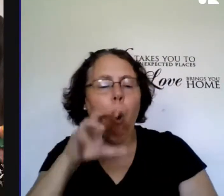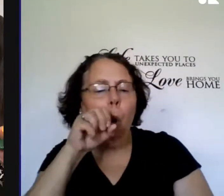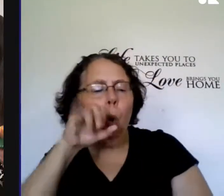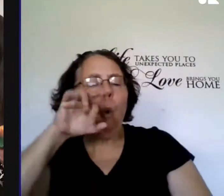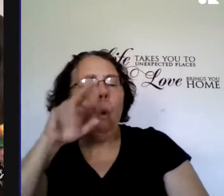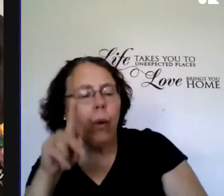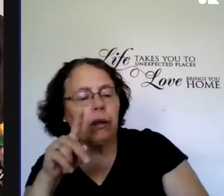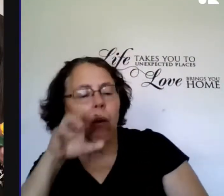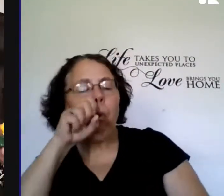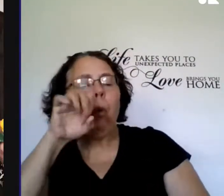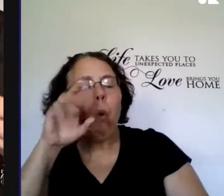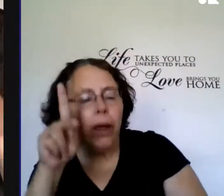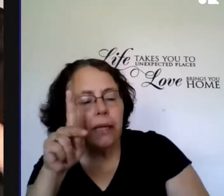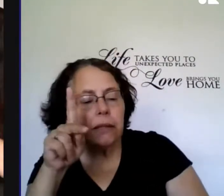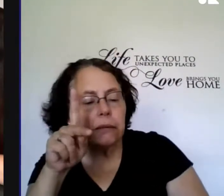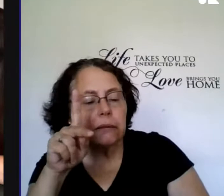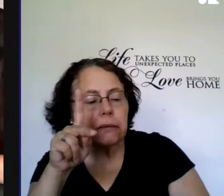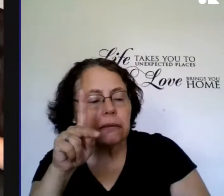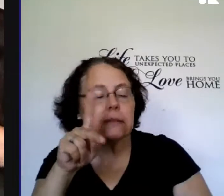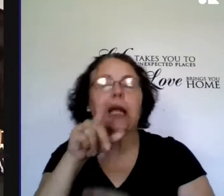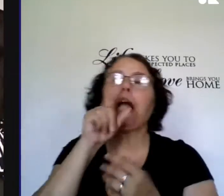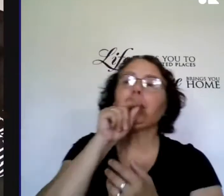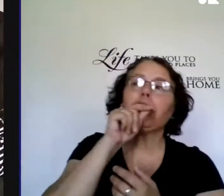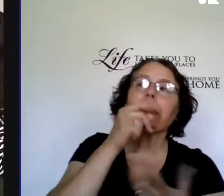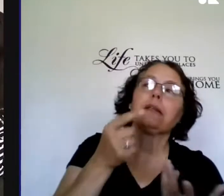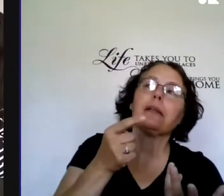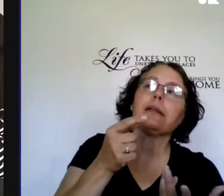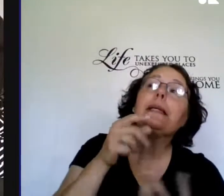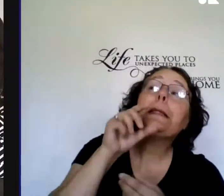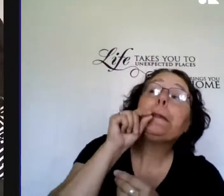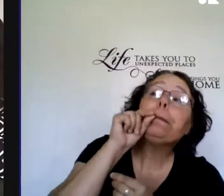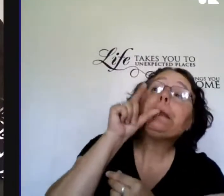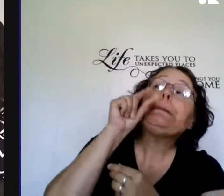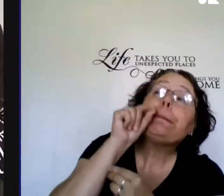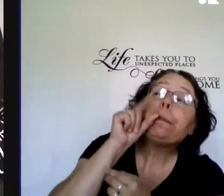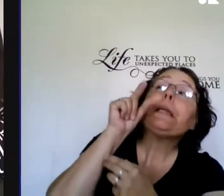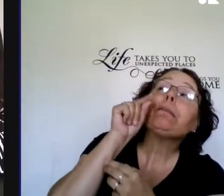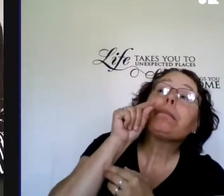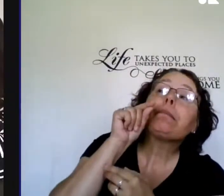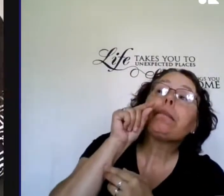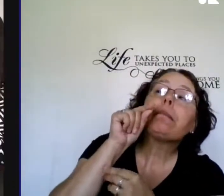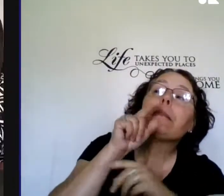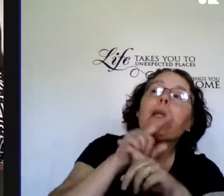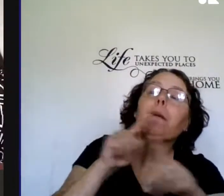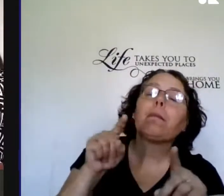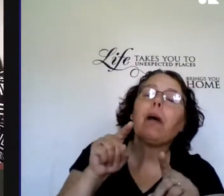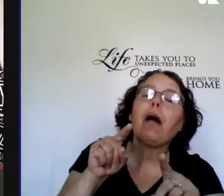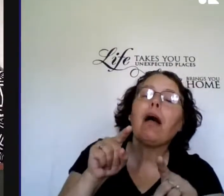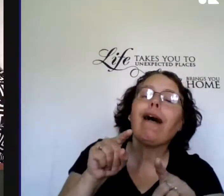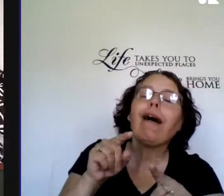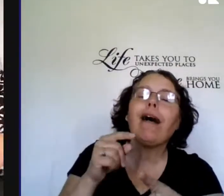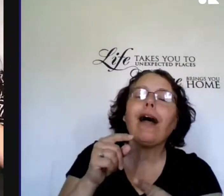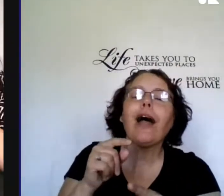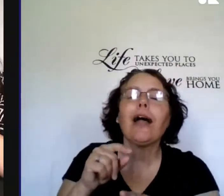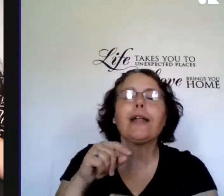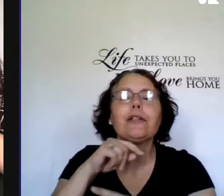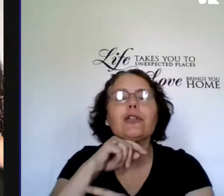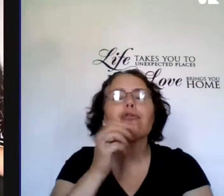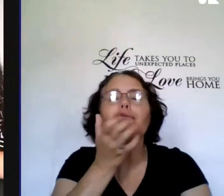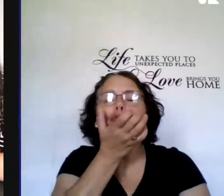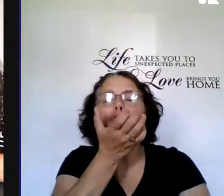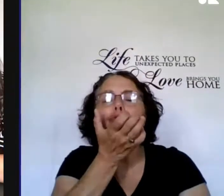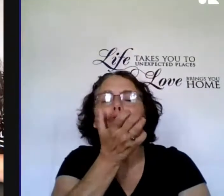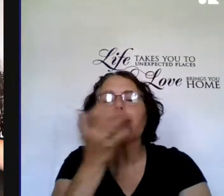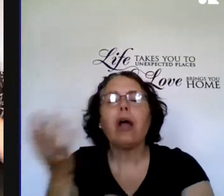say, cheep, cheep. But the moss is so soft that